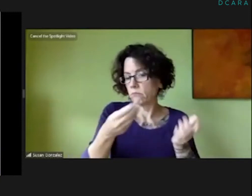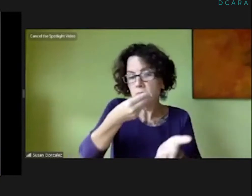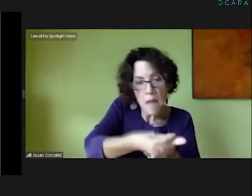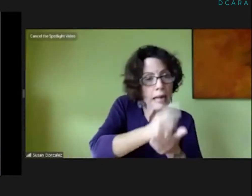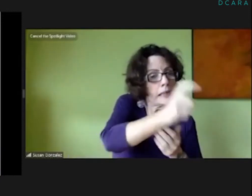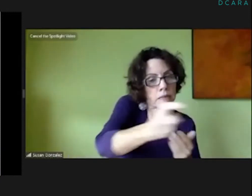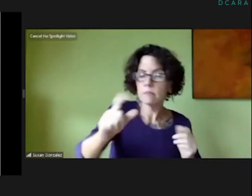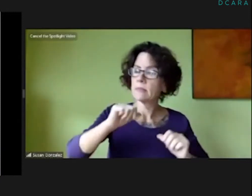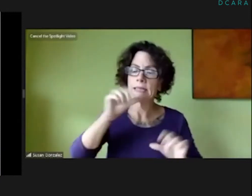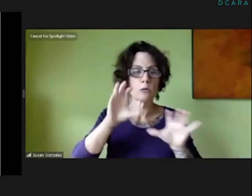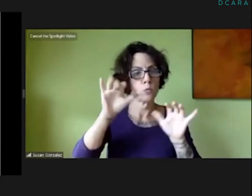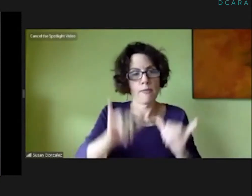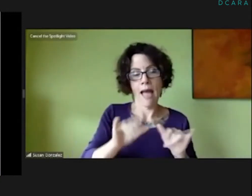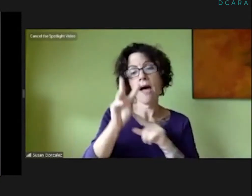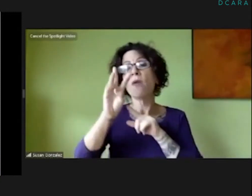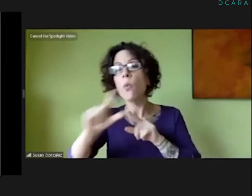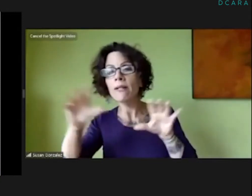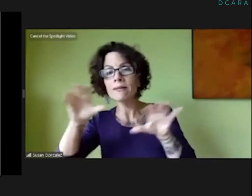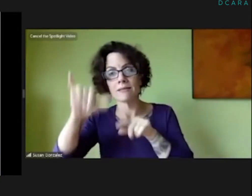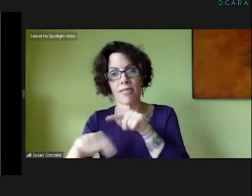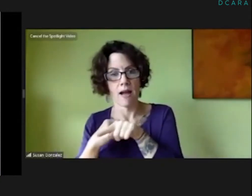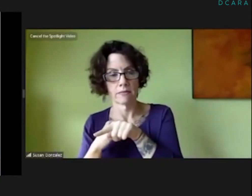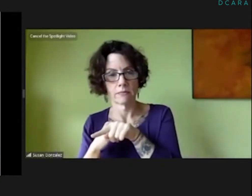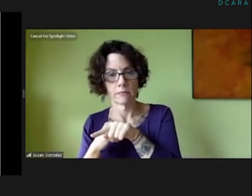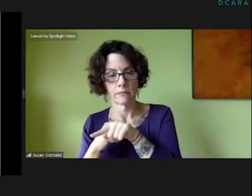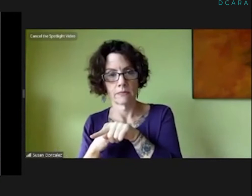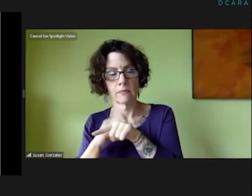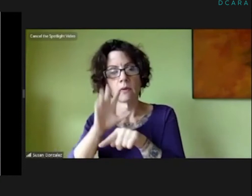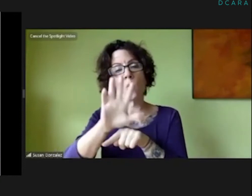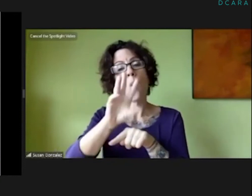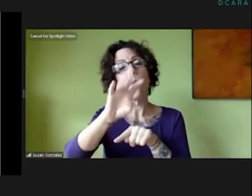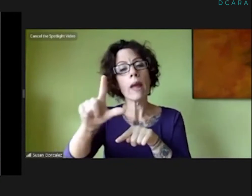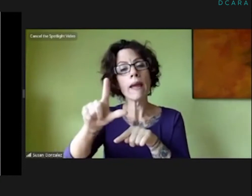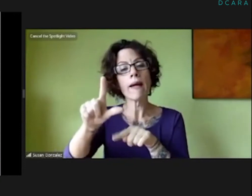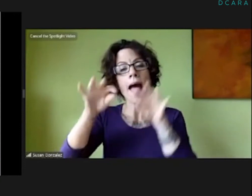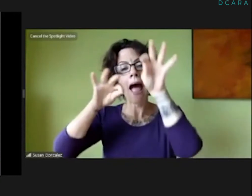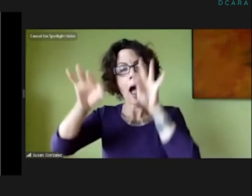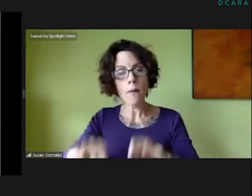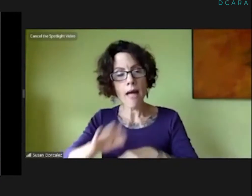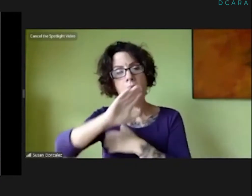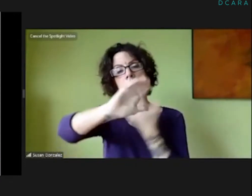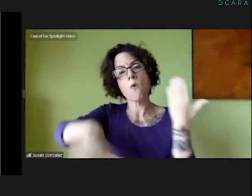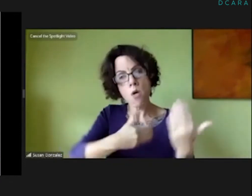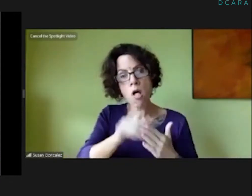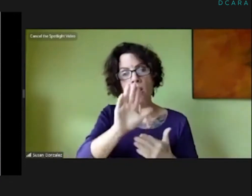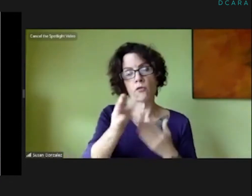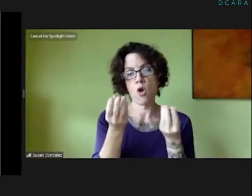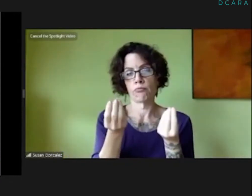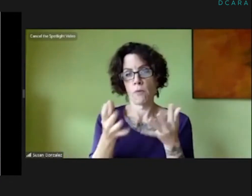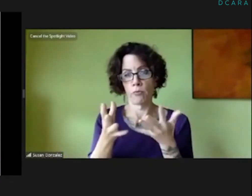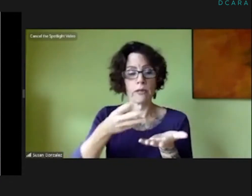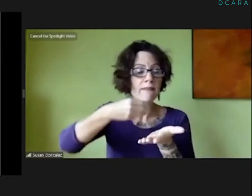Your will is included in the trust. The trust does not deal with property disbursement.